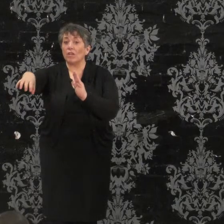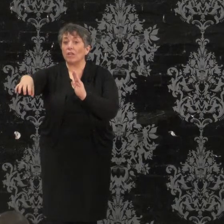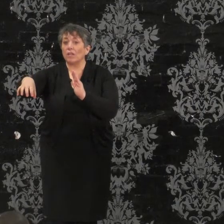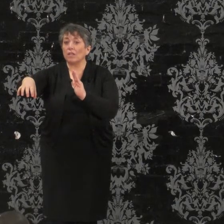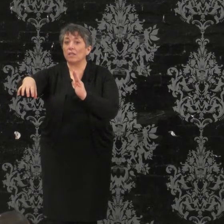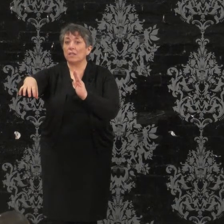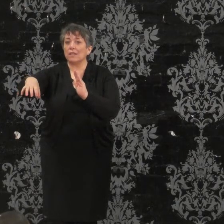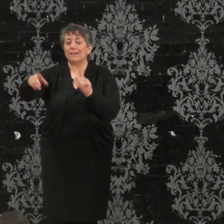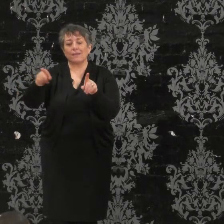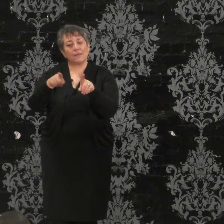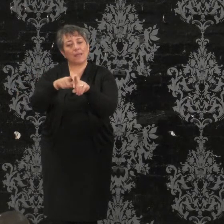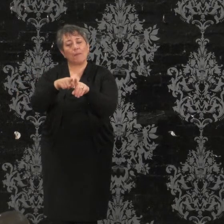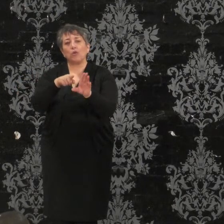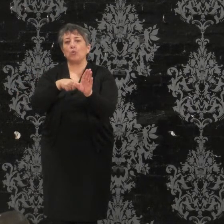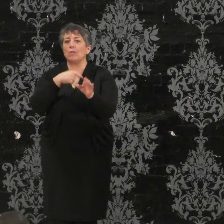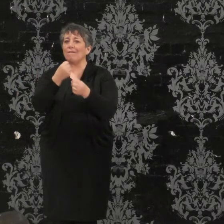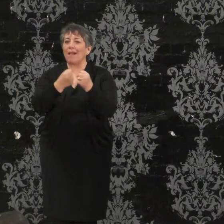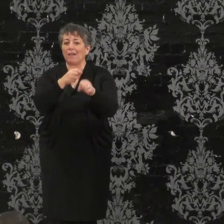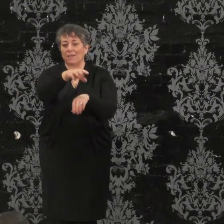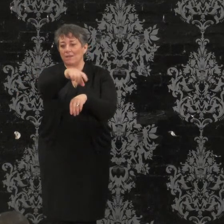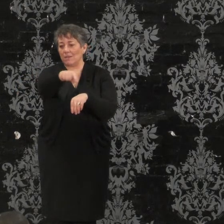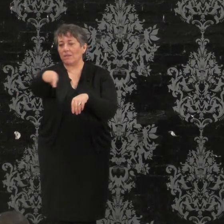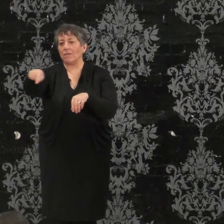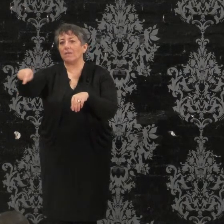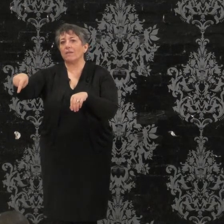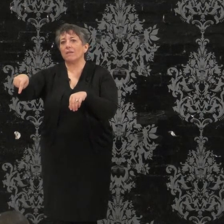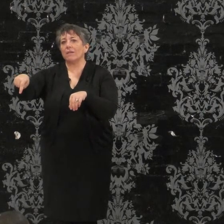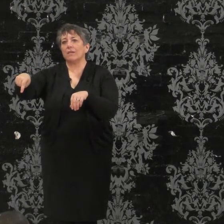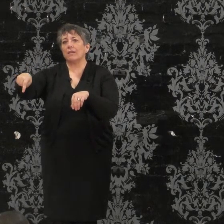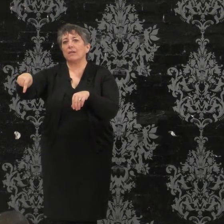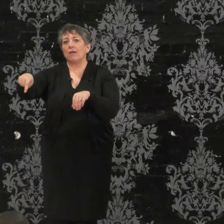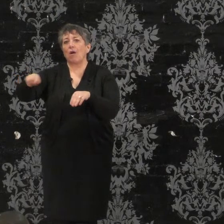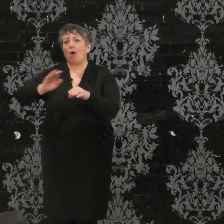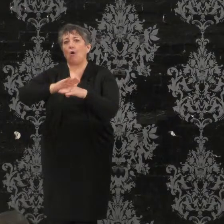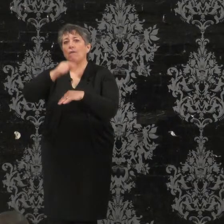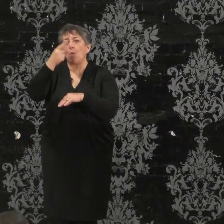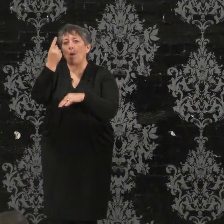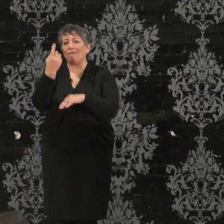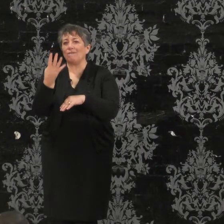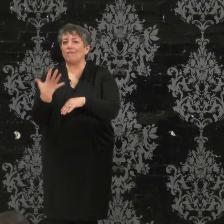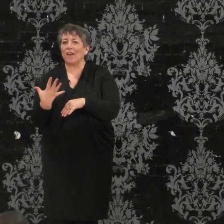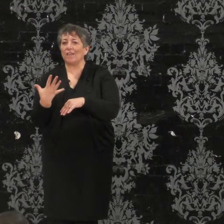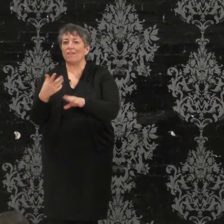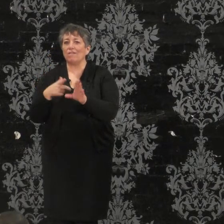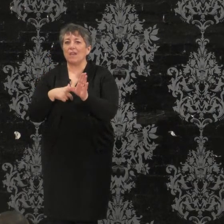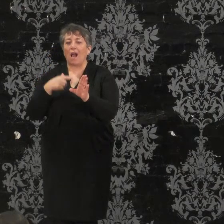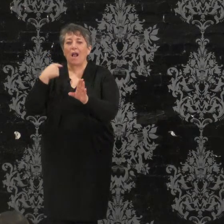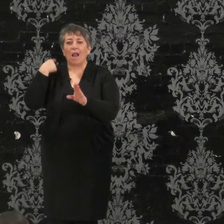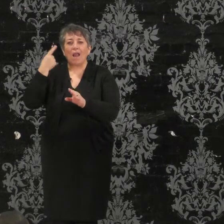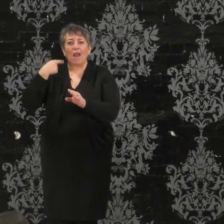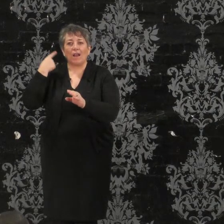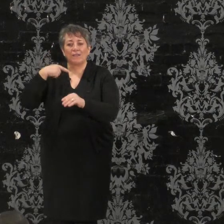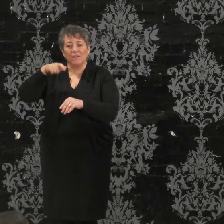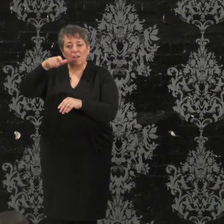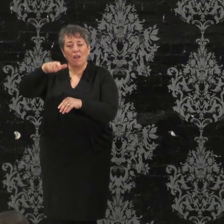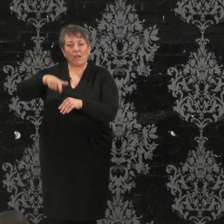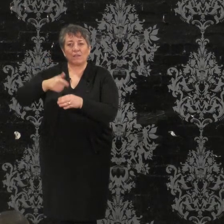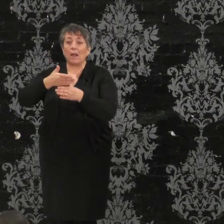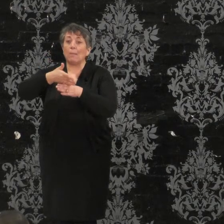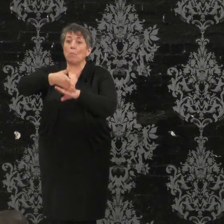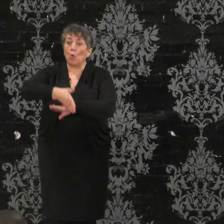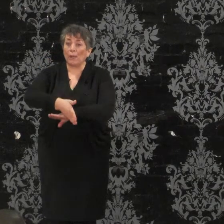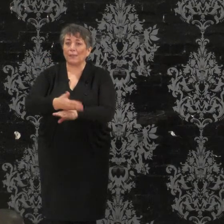violence. Over a fifth of young Londoners are now unemployed. And perhaps most